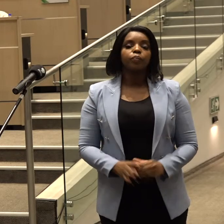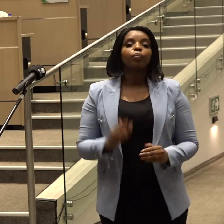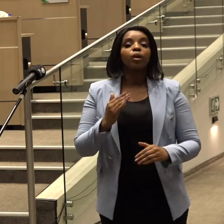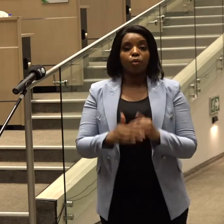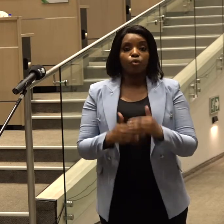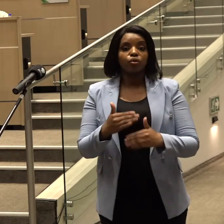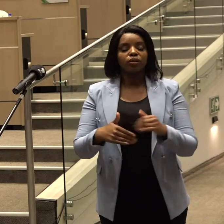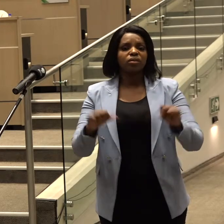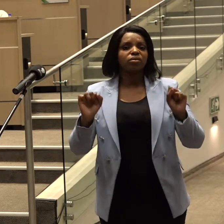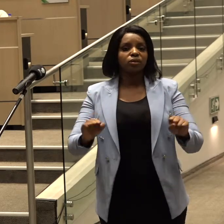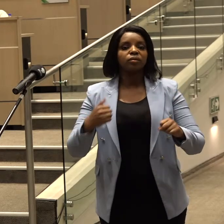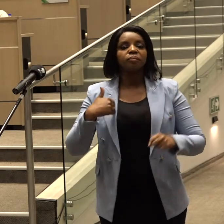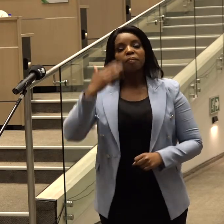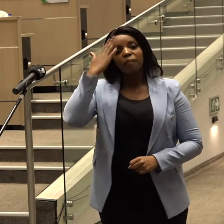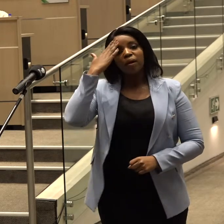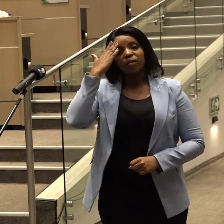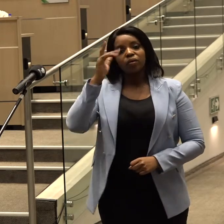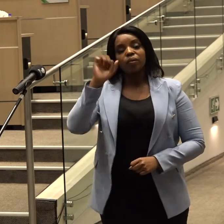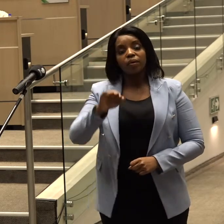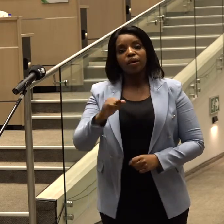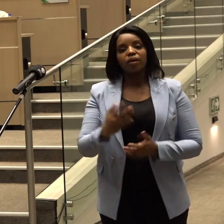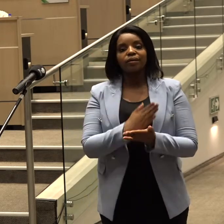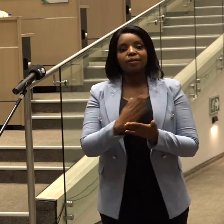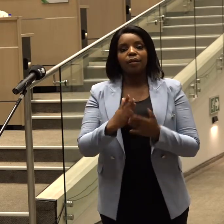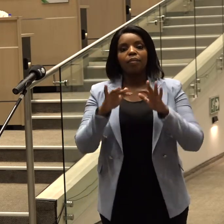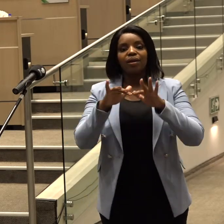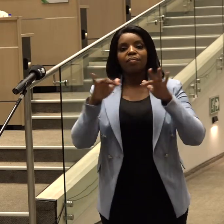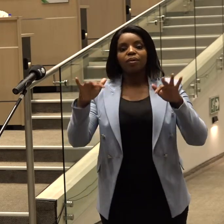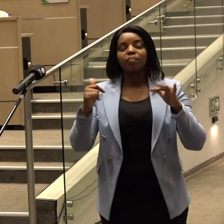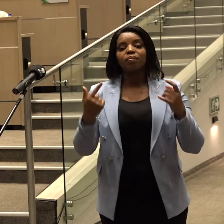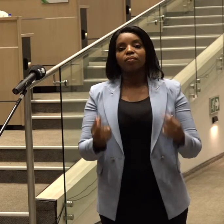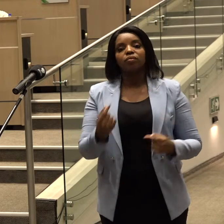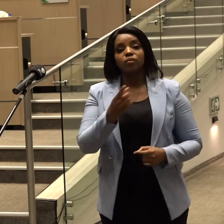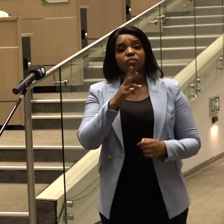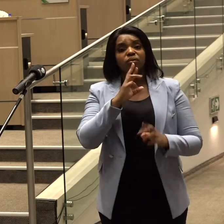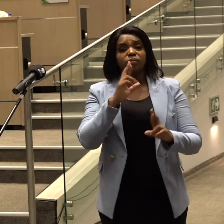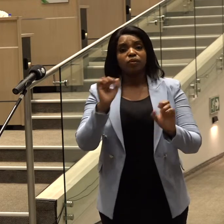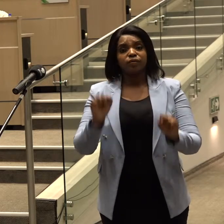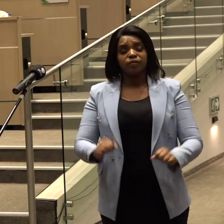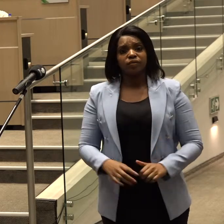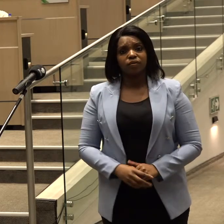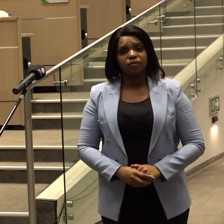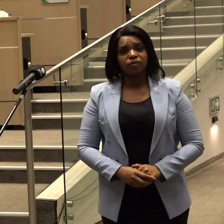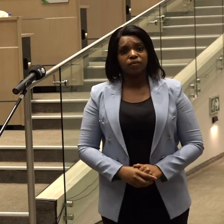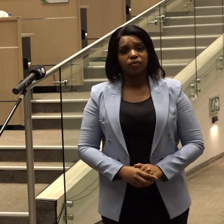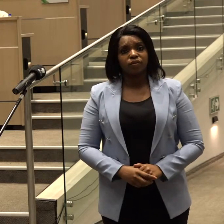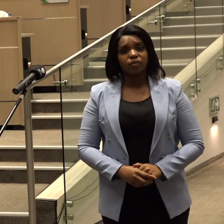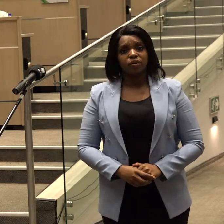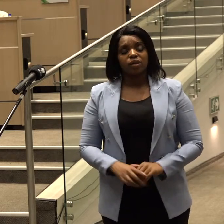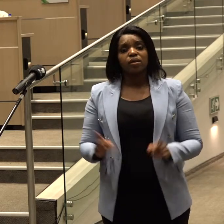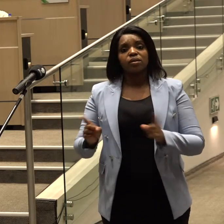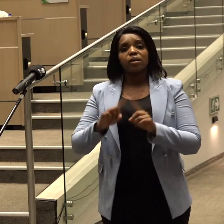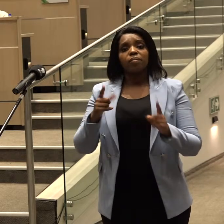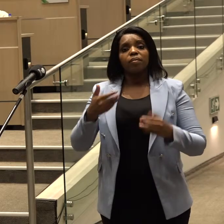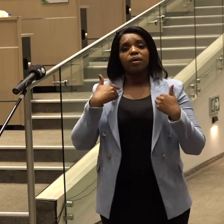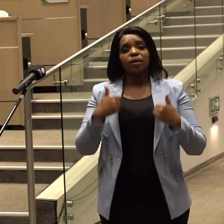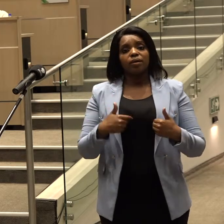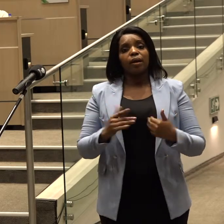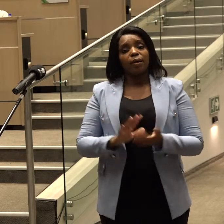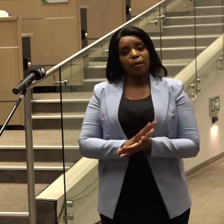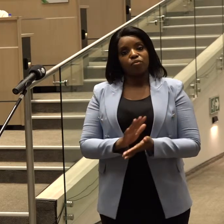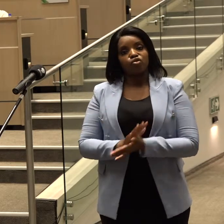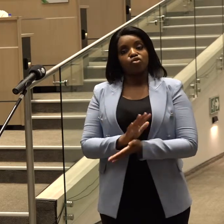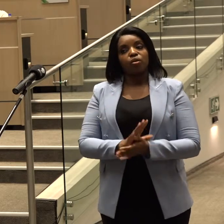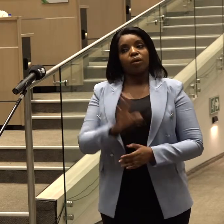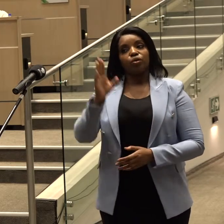also that some people have already spoken particularly into the bill I also appreciate your